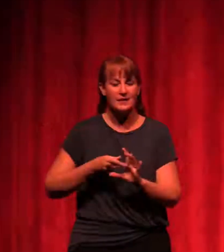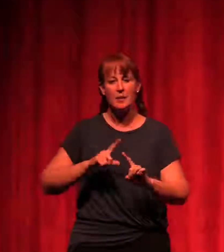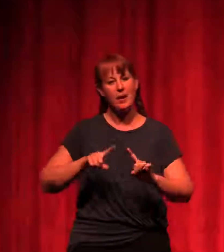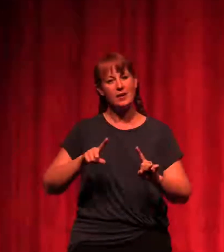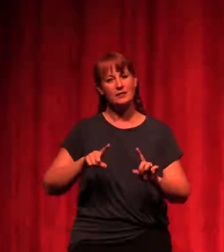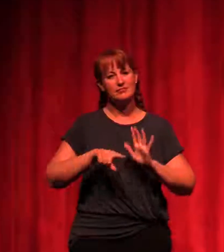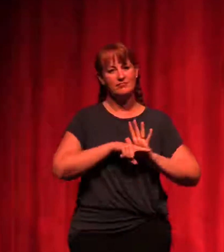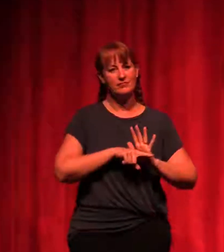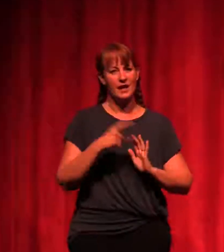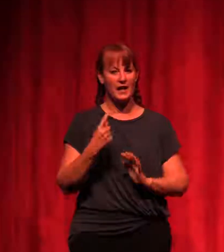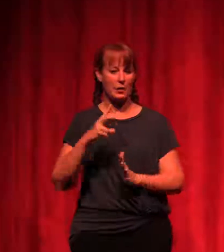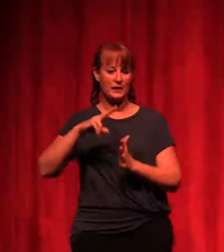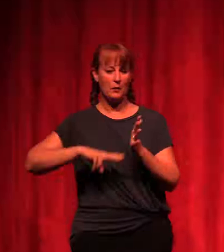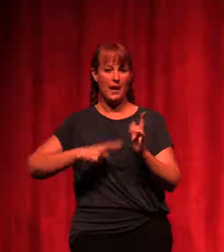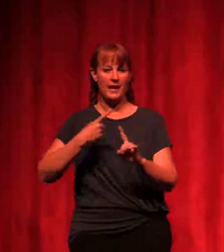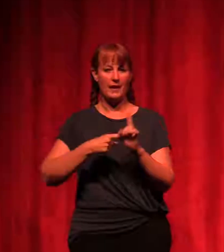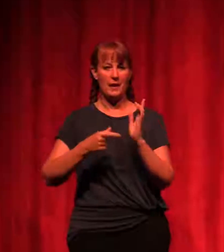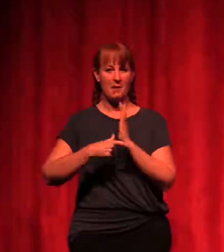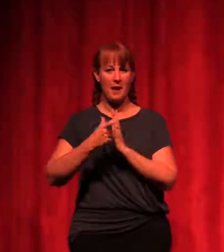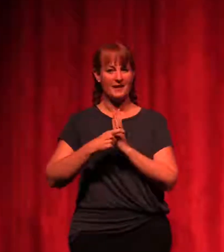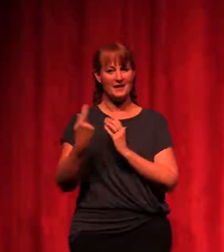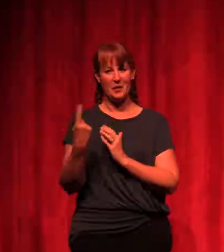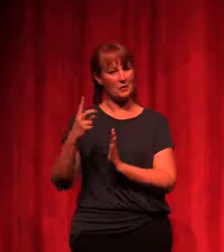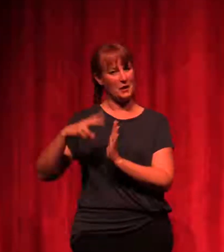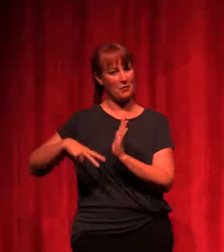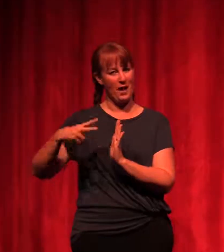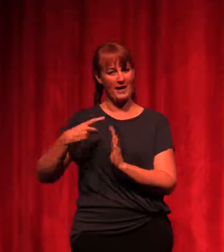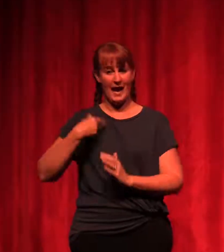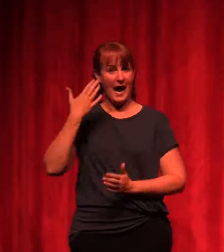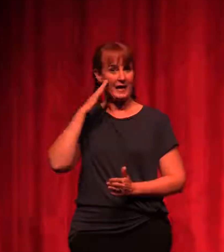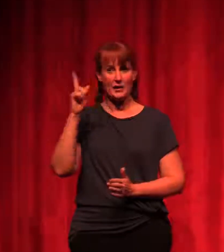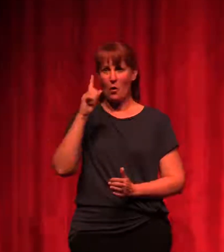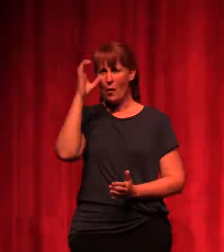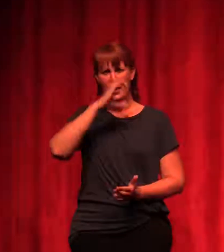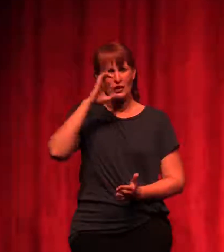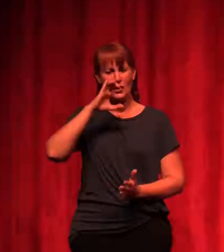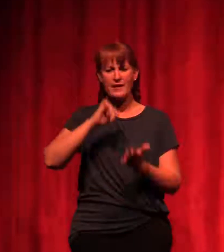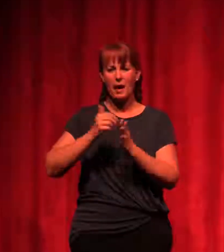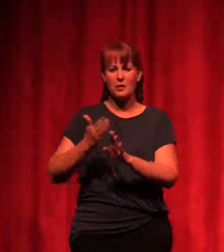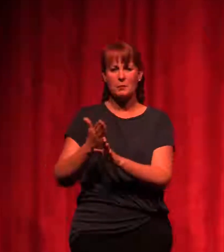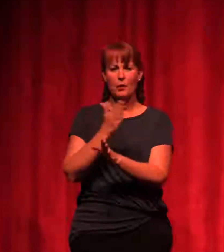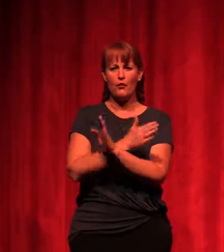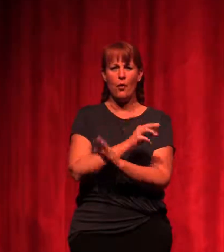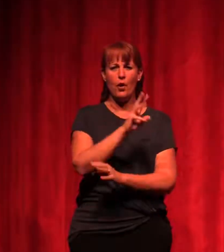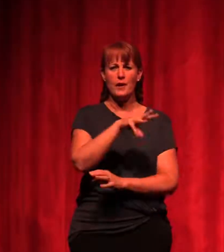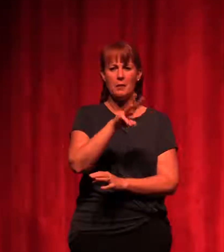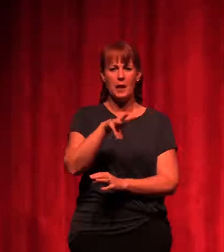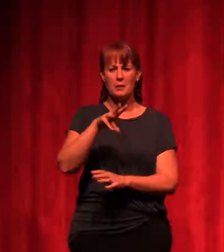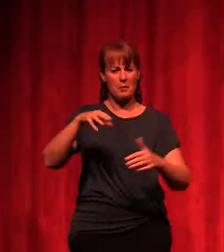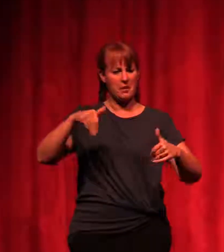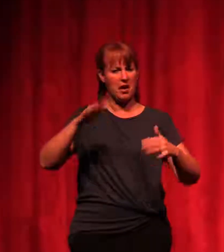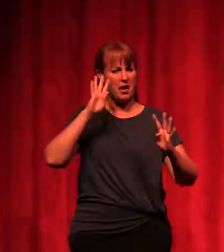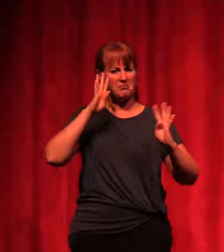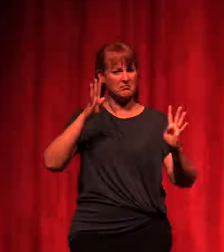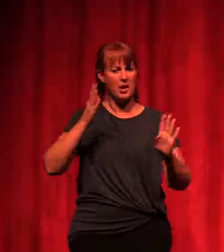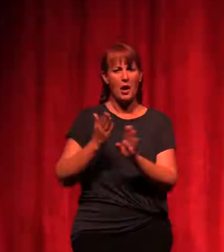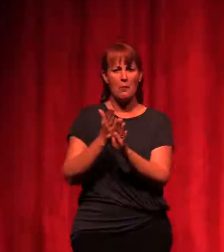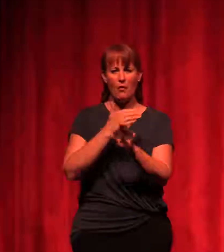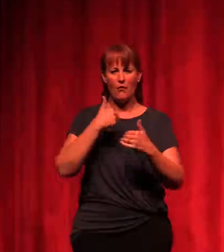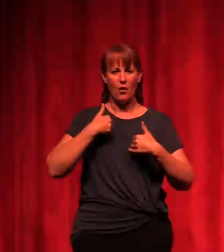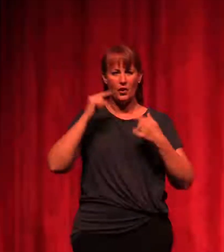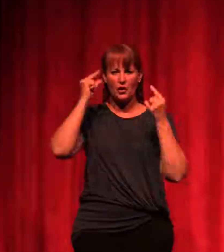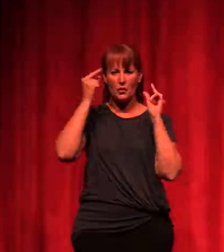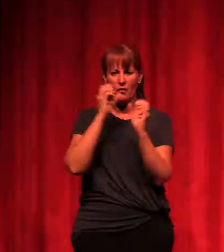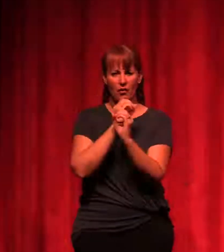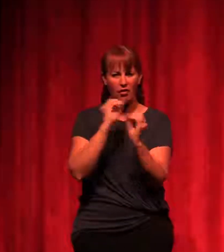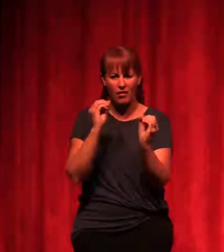Unfortunately, he had just read about it in USA Today. And I didn't know where to look. This was before the World Wide Web. It was before there was a Google.